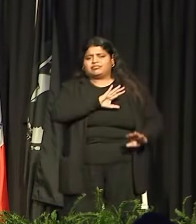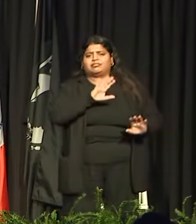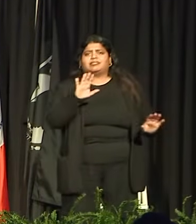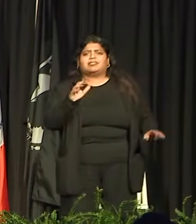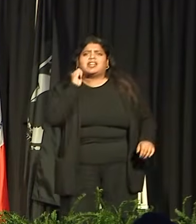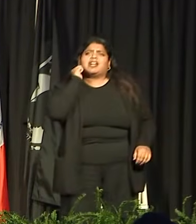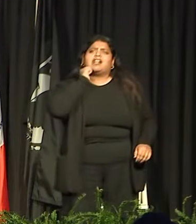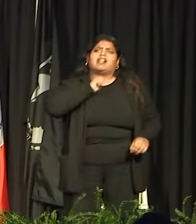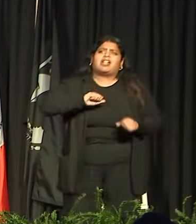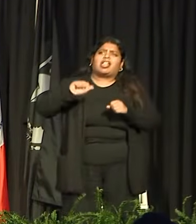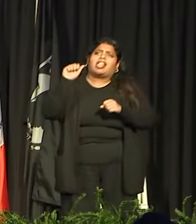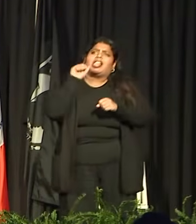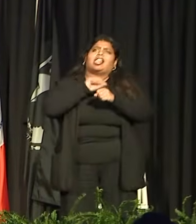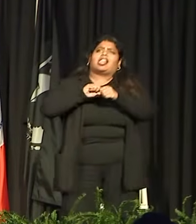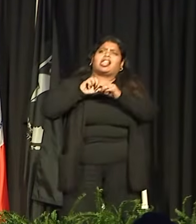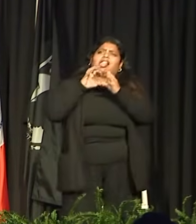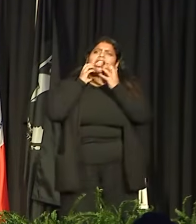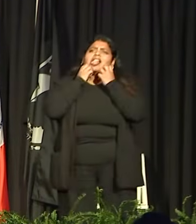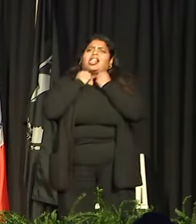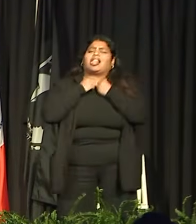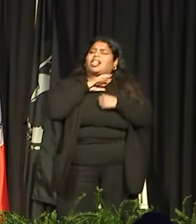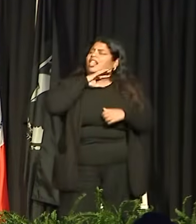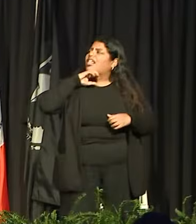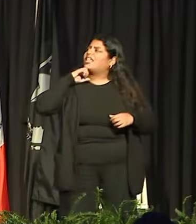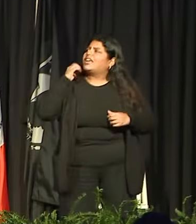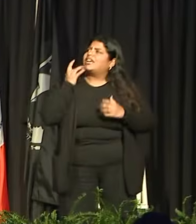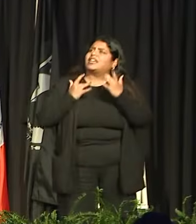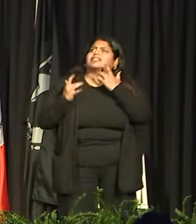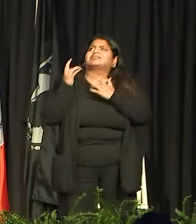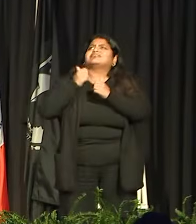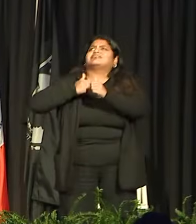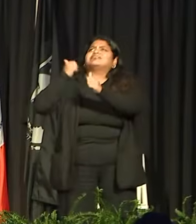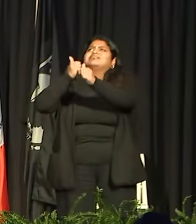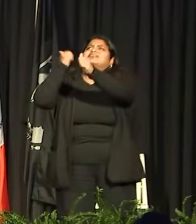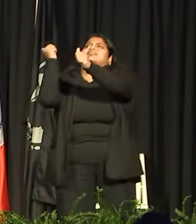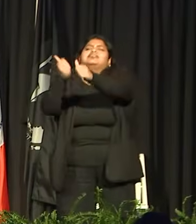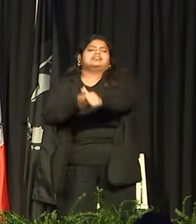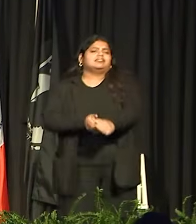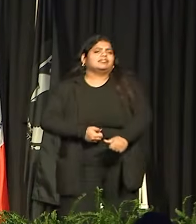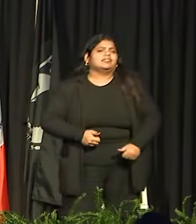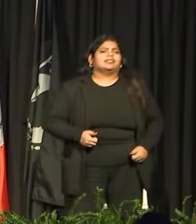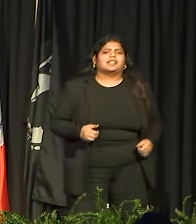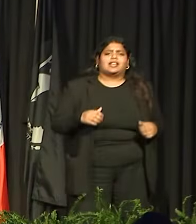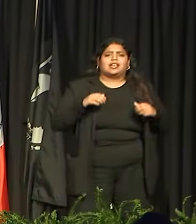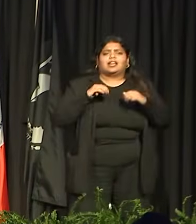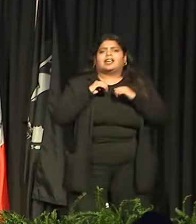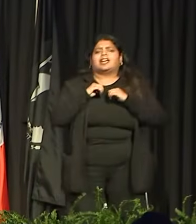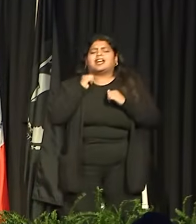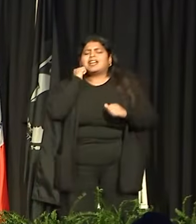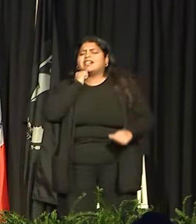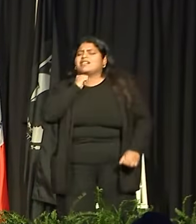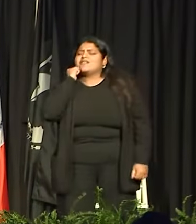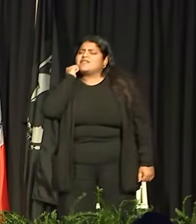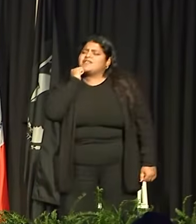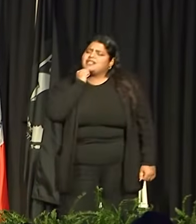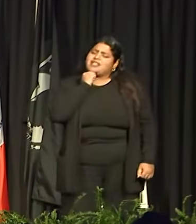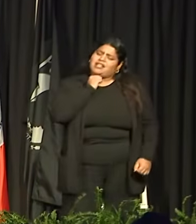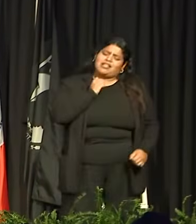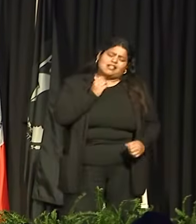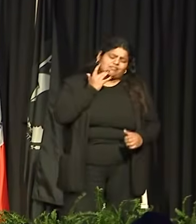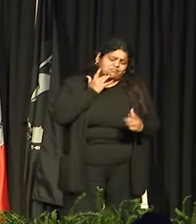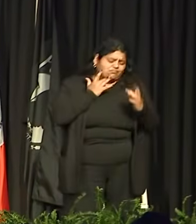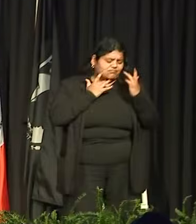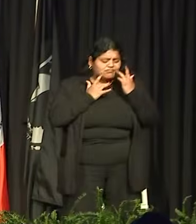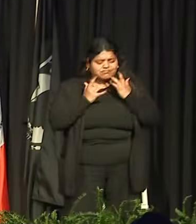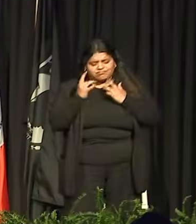day and a wisdom it chases the pearl and every single day deep into